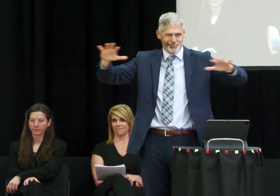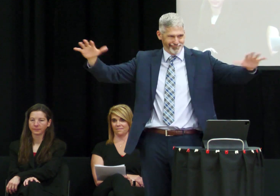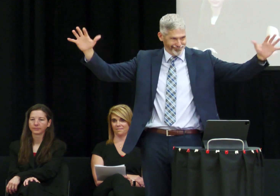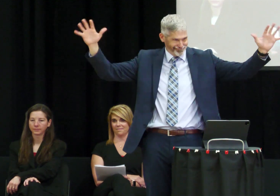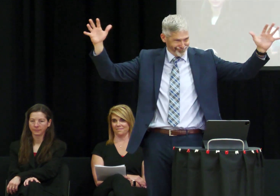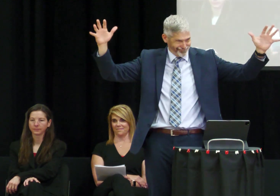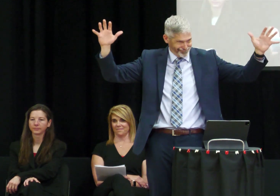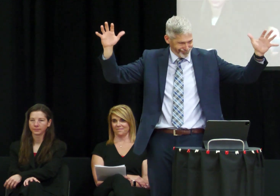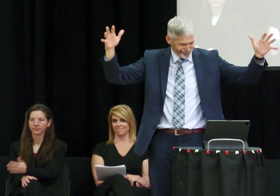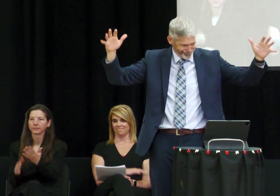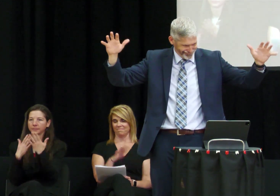Thank you, everyone.